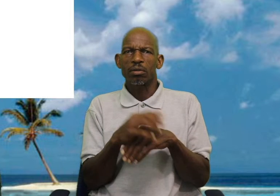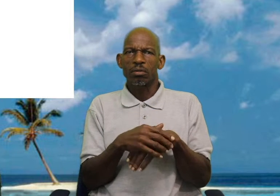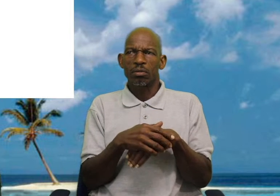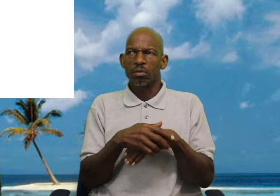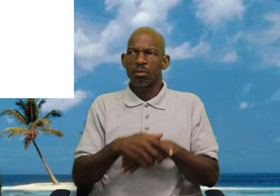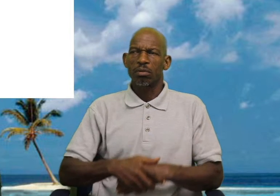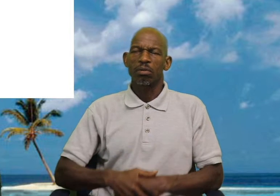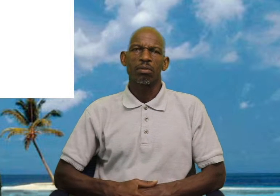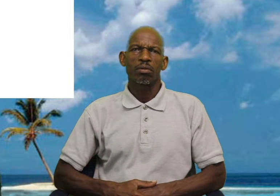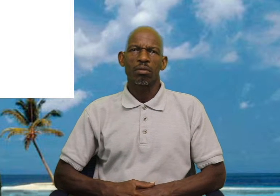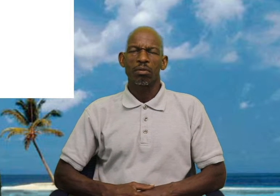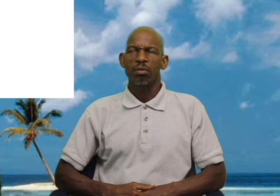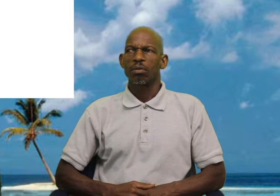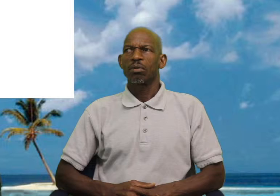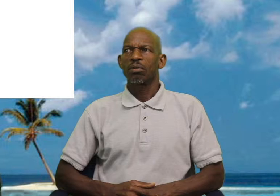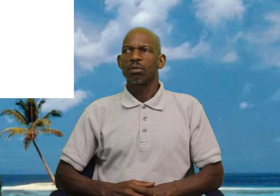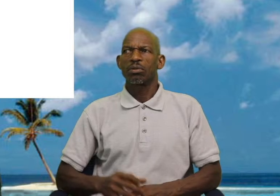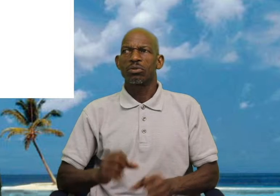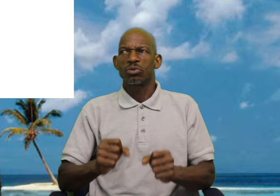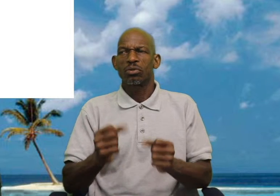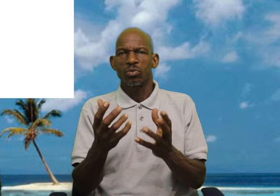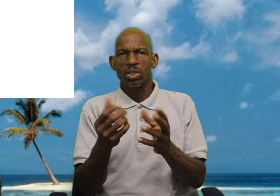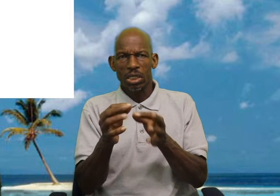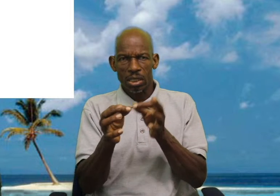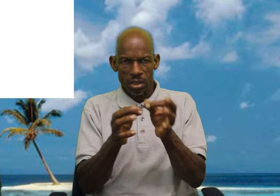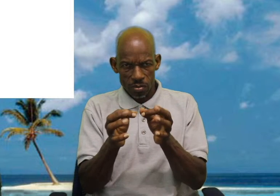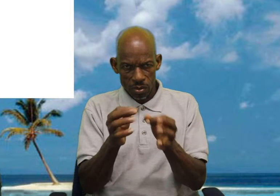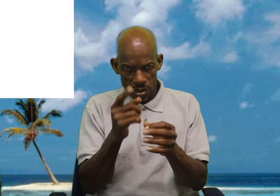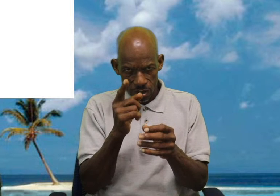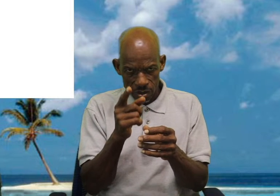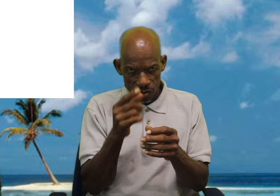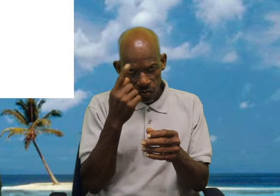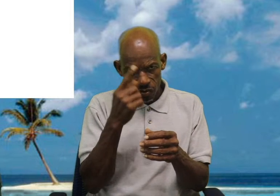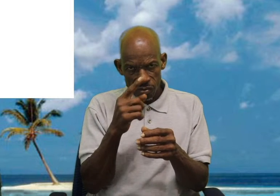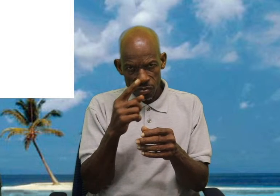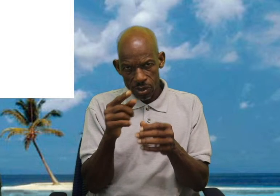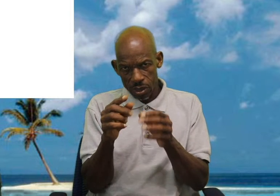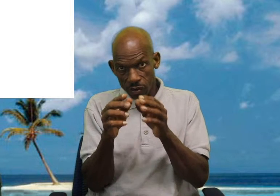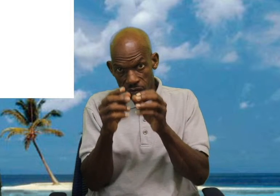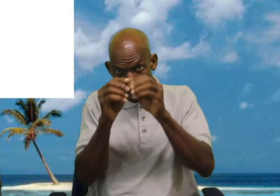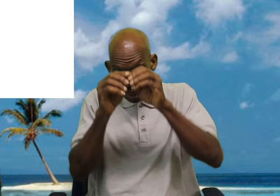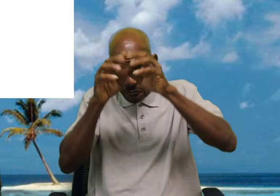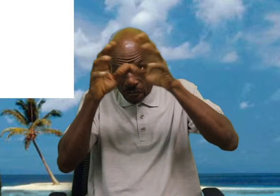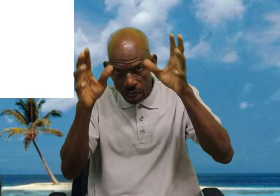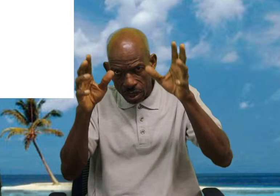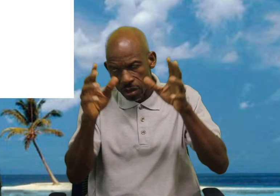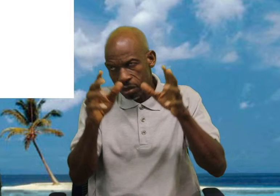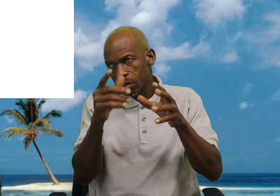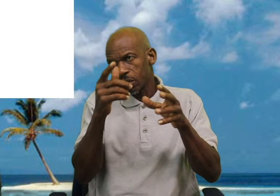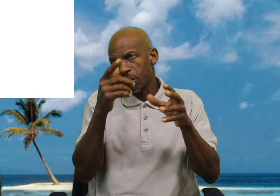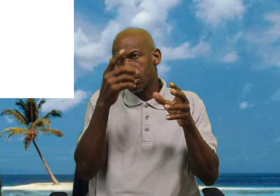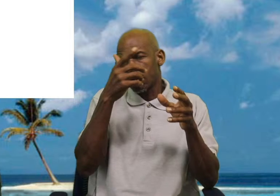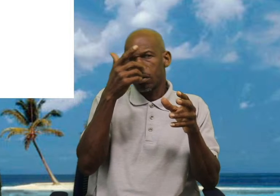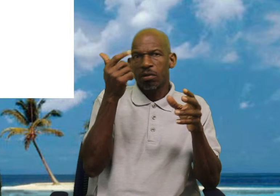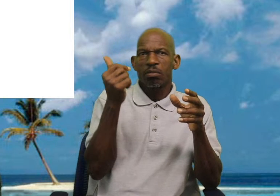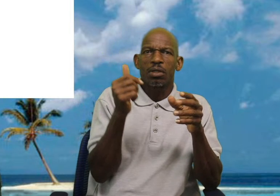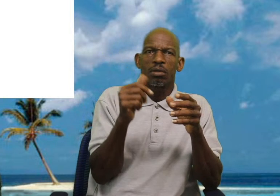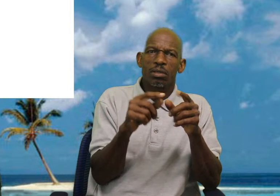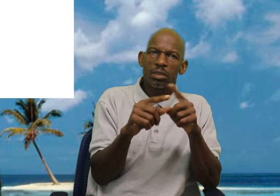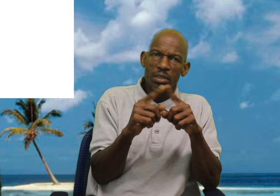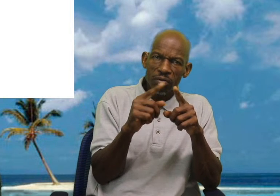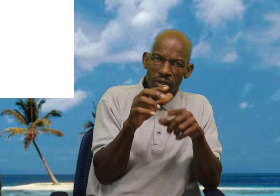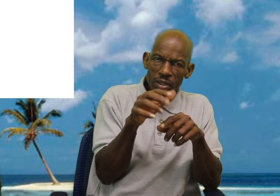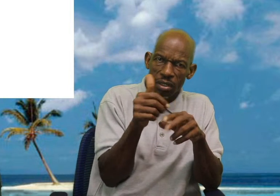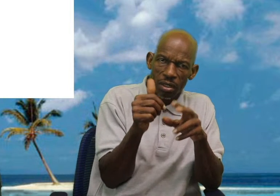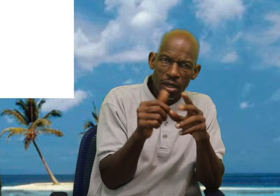Okay, this is what I needed to explain. I didn't want to explain it the same way as the others because it has this, it is kind of different that this